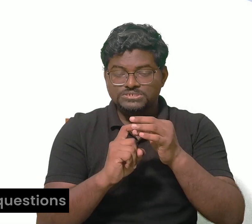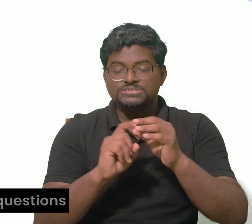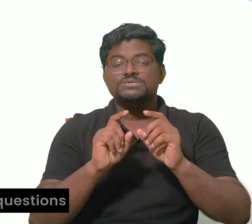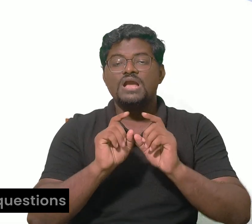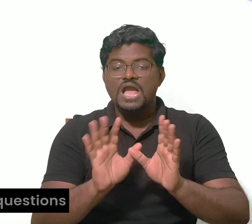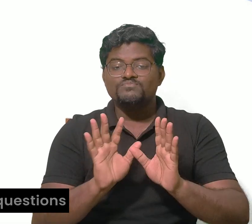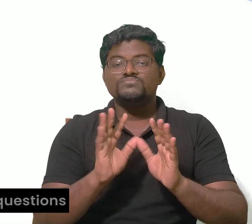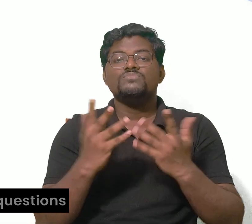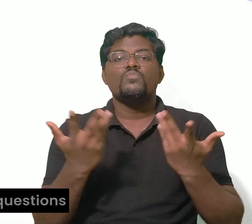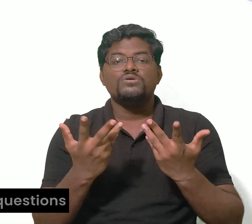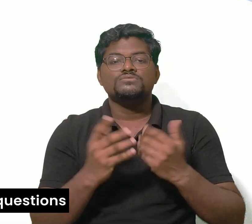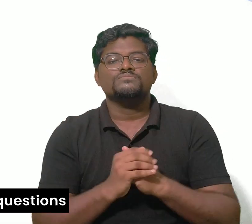English question,